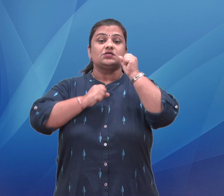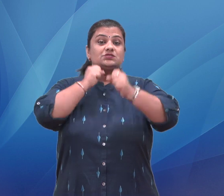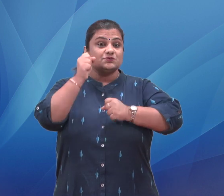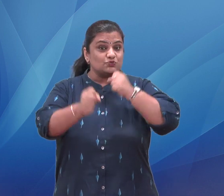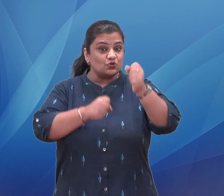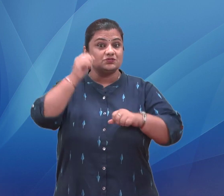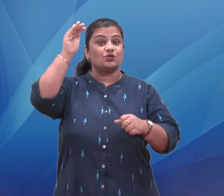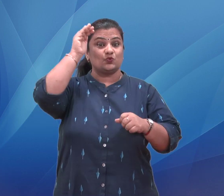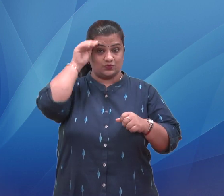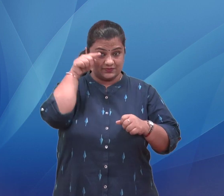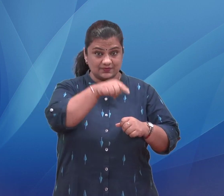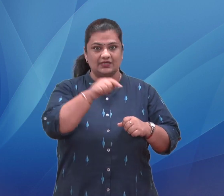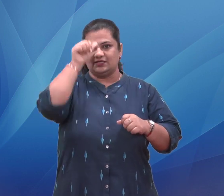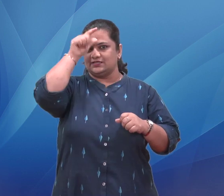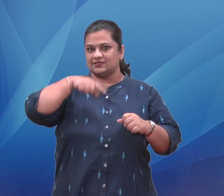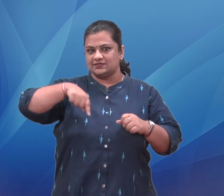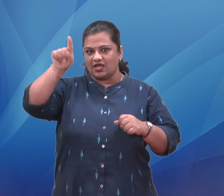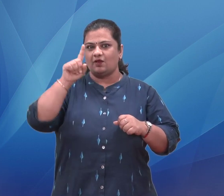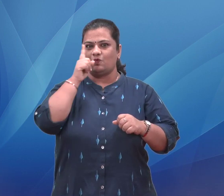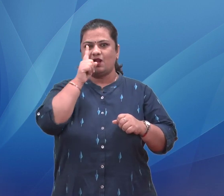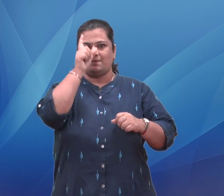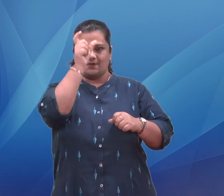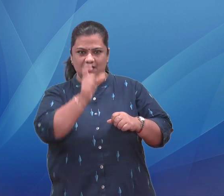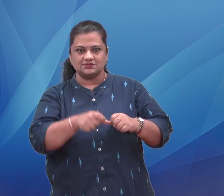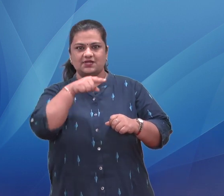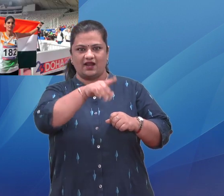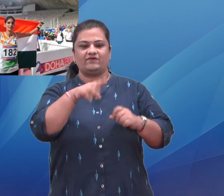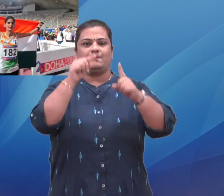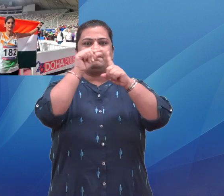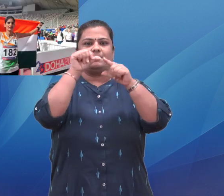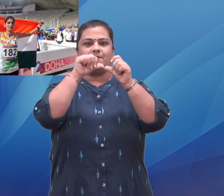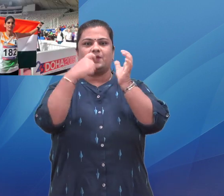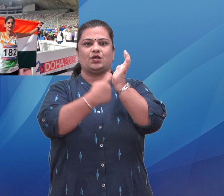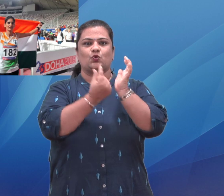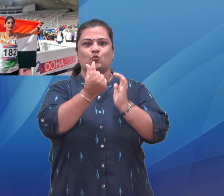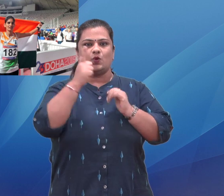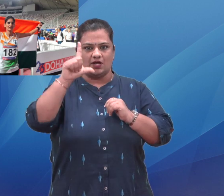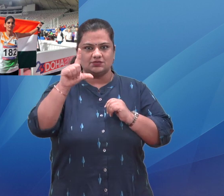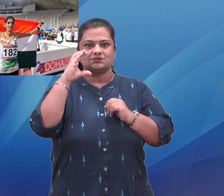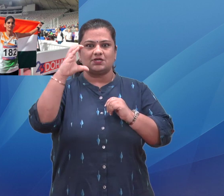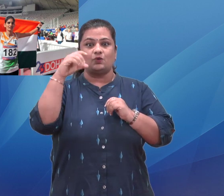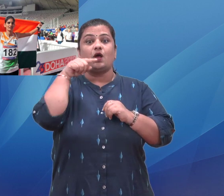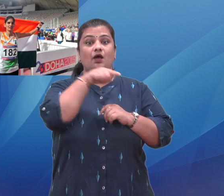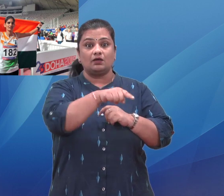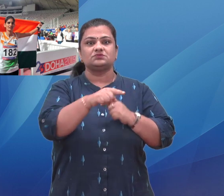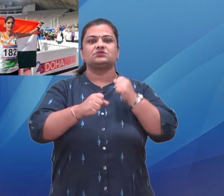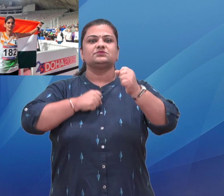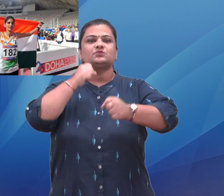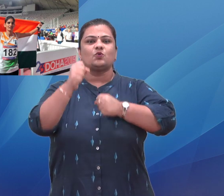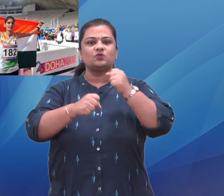Sports news. Parul Chowdhury smashed the national record at the sound running meet in Los Angeles and became the first